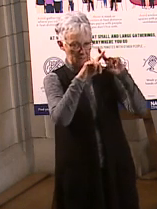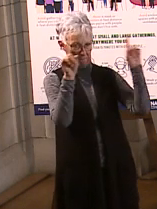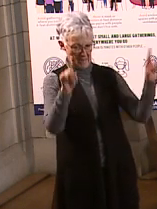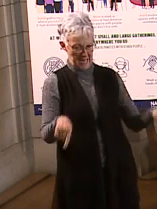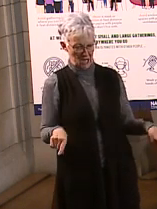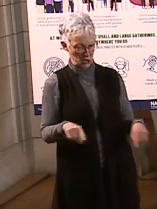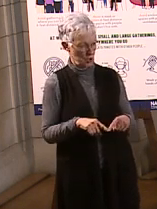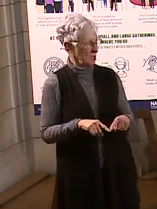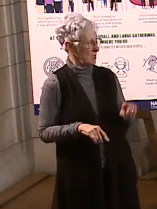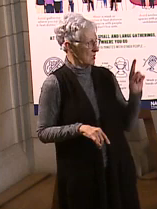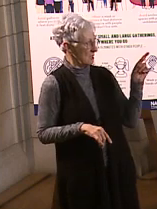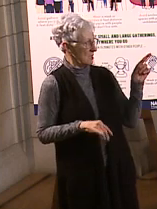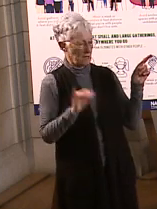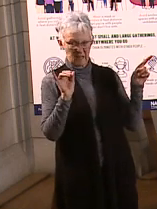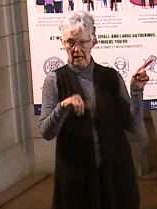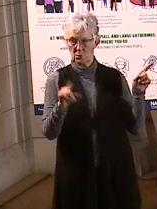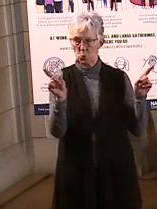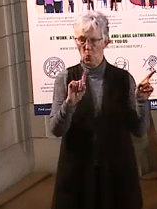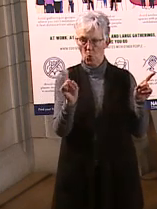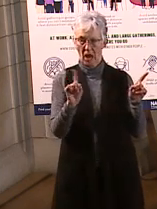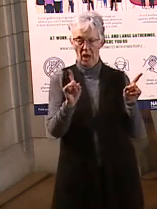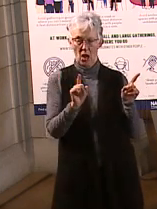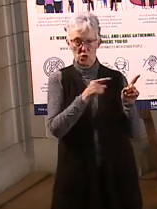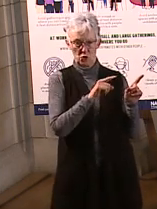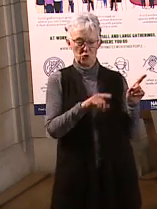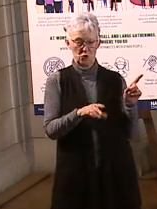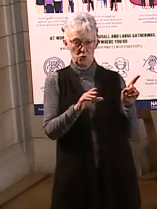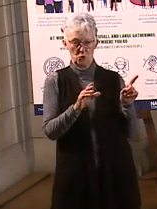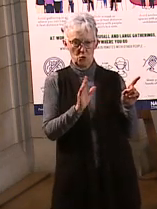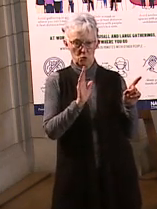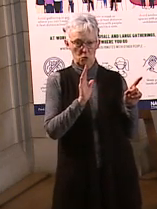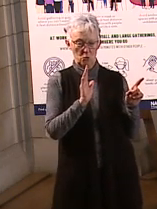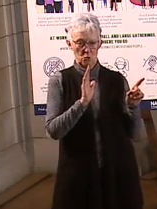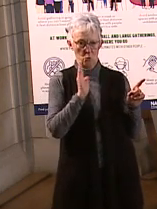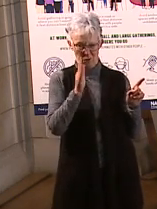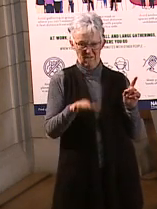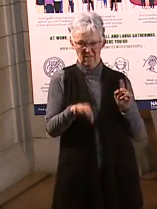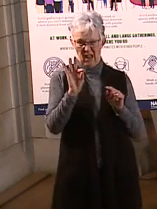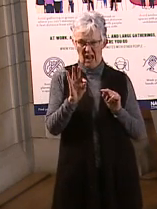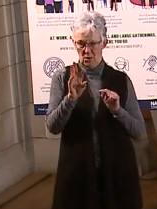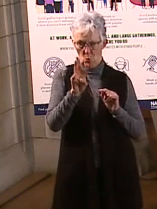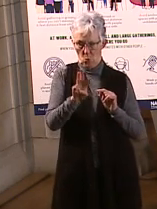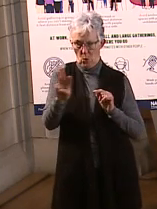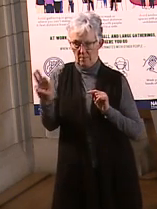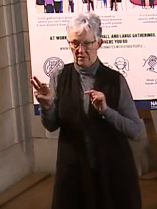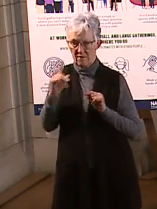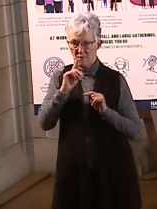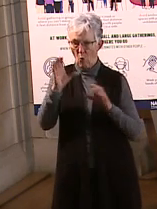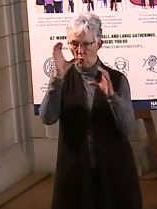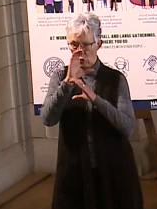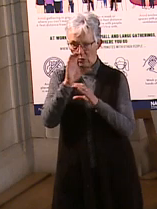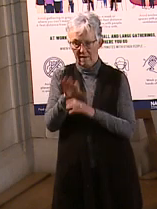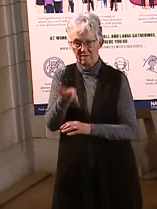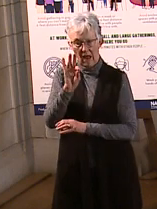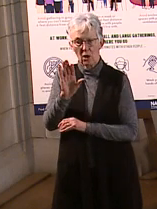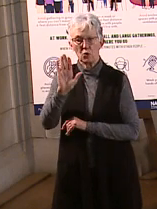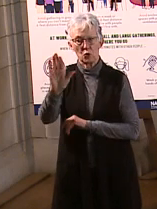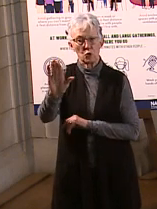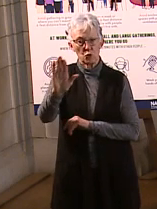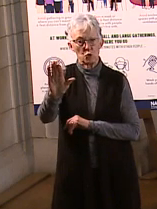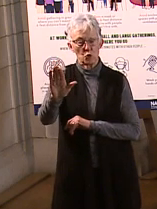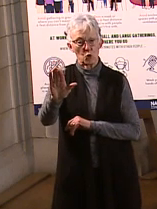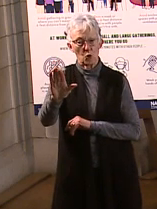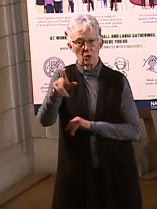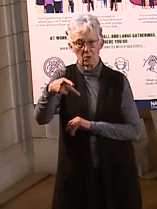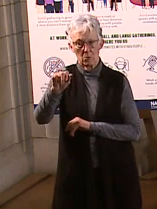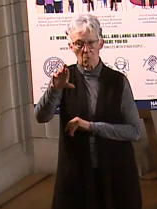will contain as the governor's asking me to explain, the websites where you can look up your parcel IDs. And so there in the